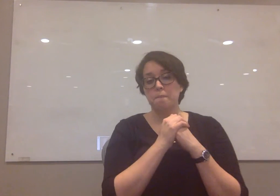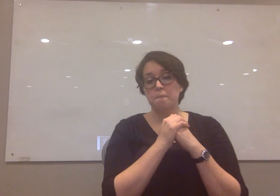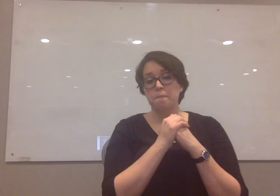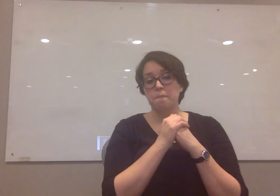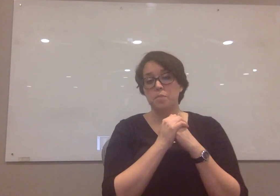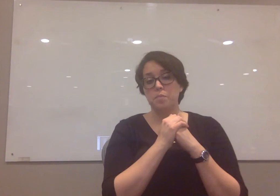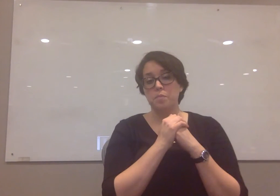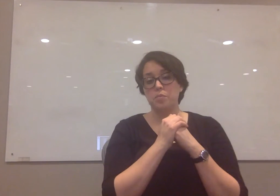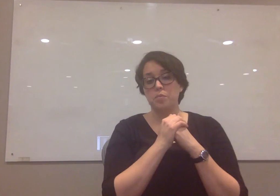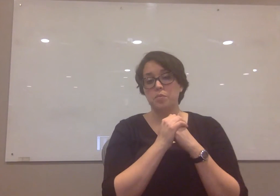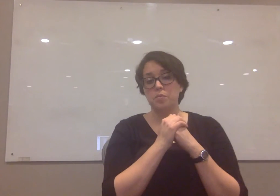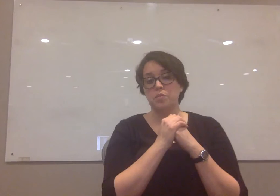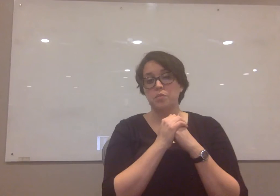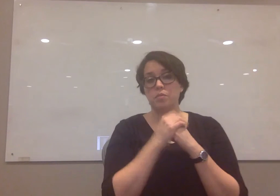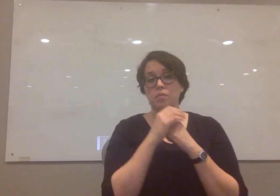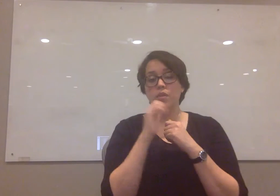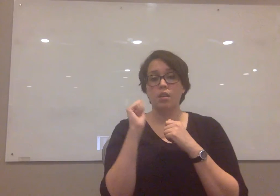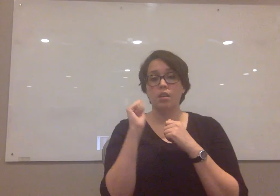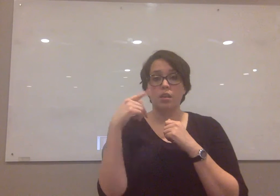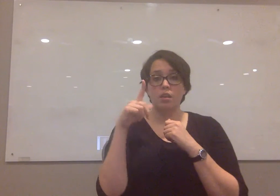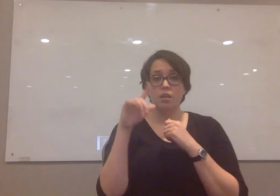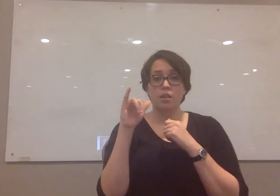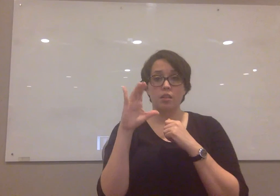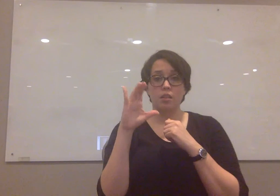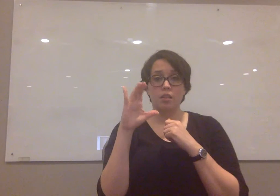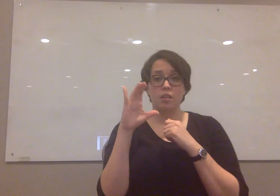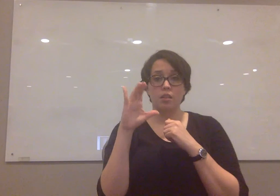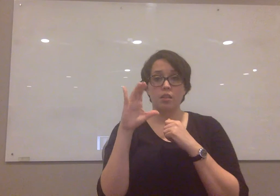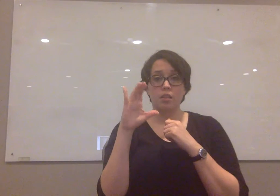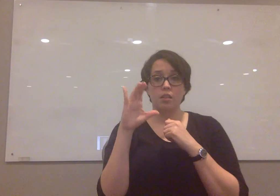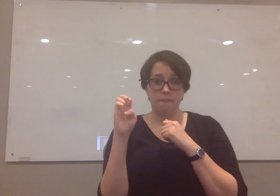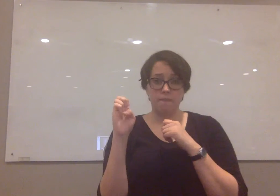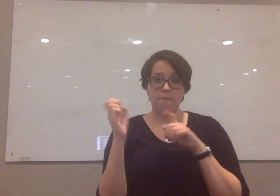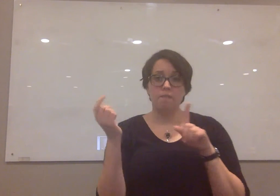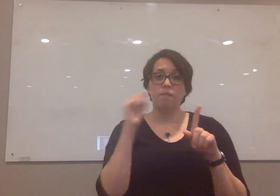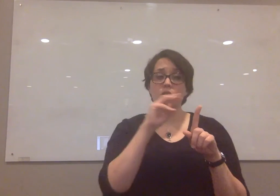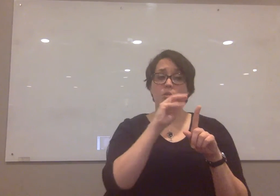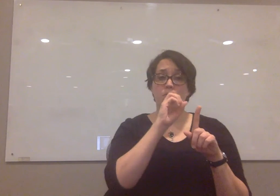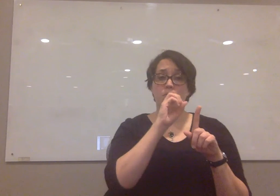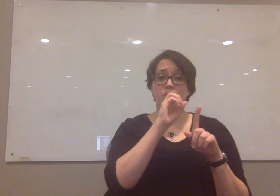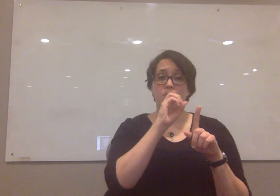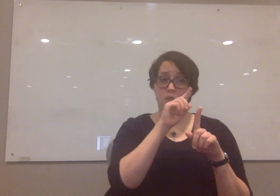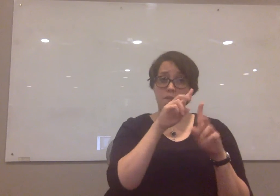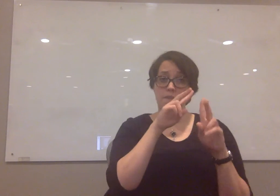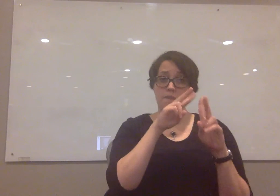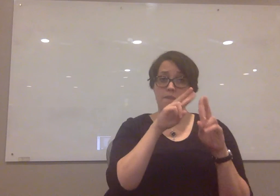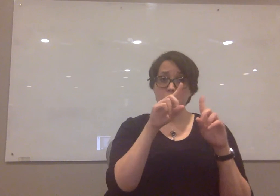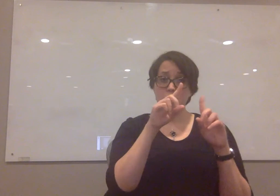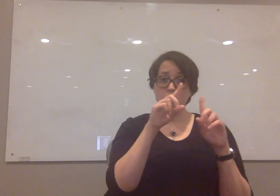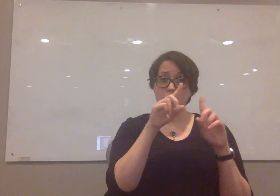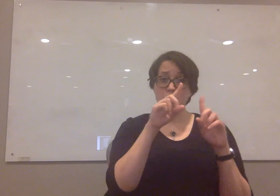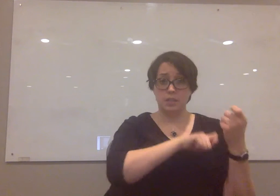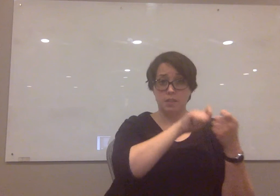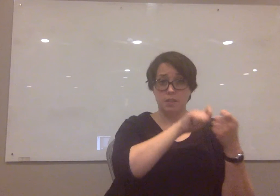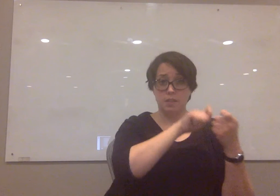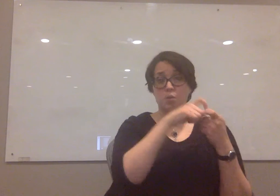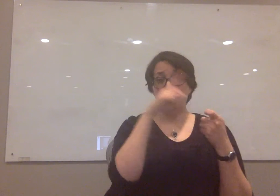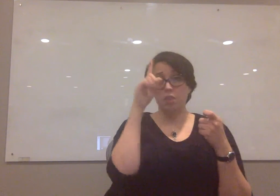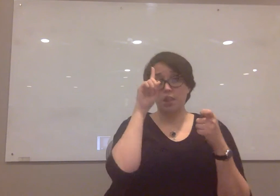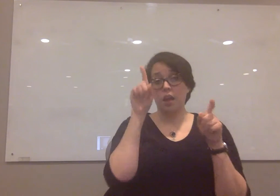Applicative is a more like a monad is a very specific case. And if you think of it as an overridable semicolon, which is one of